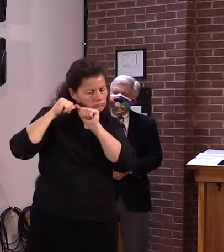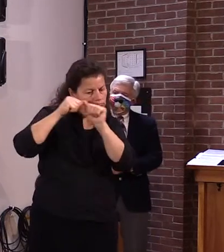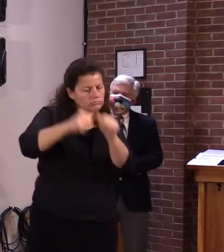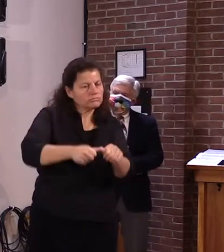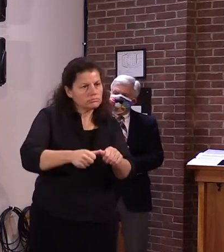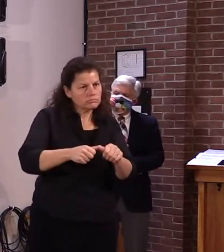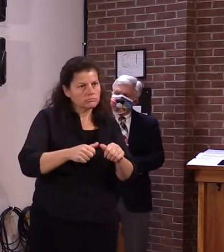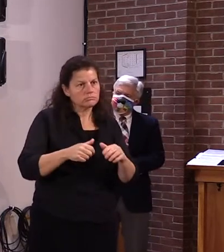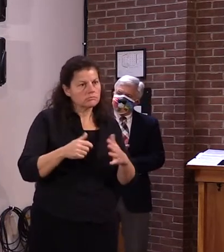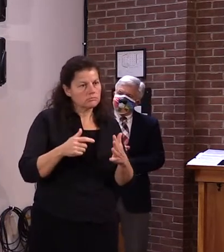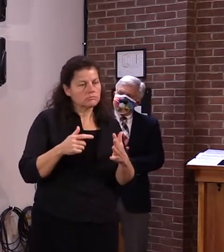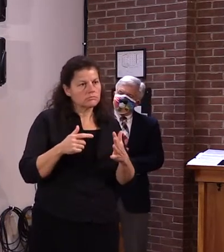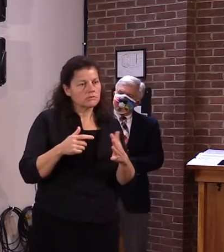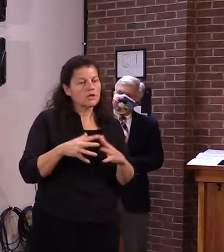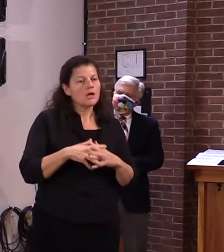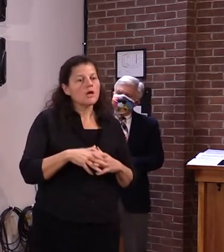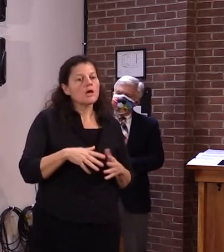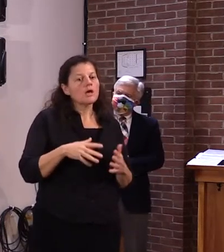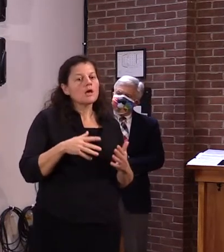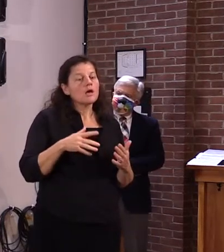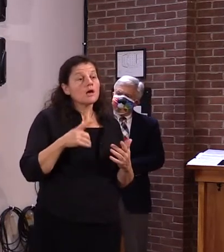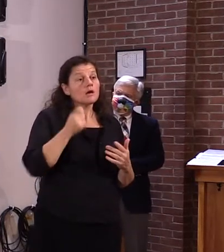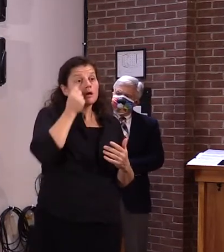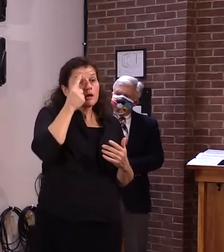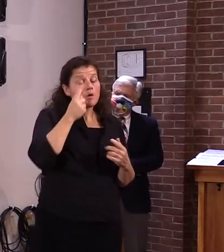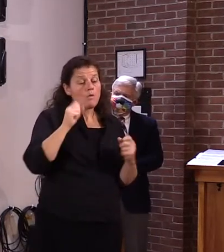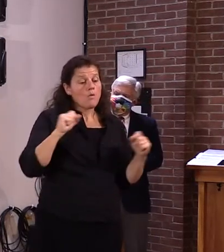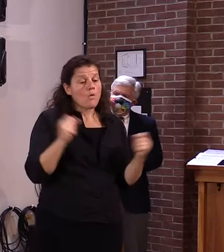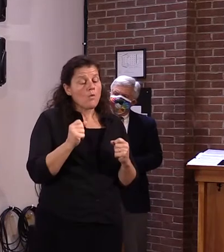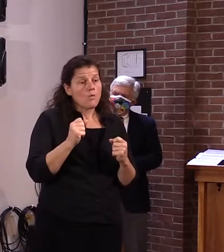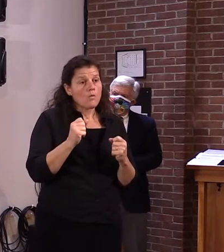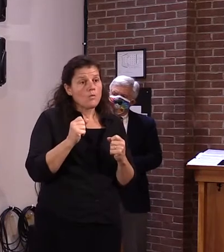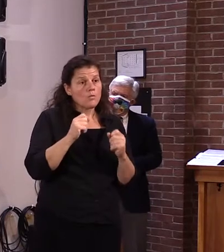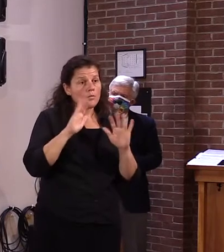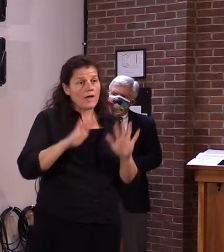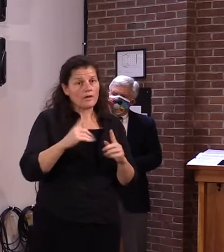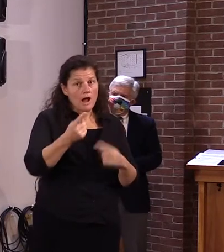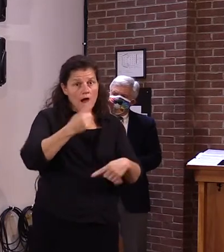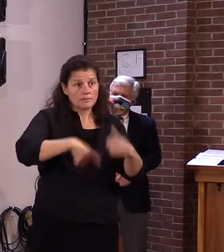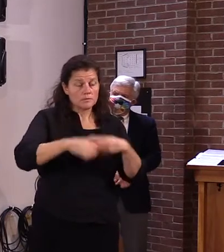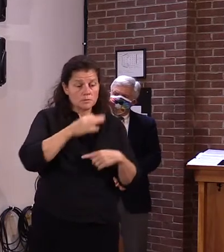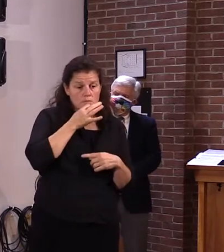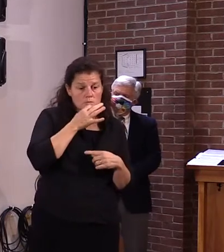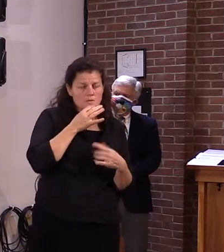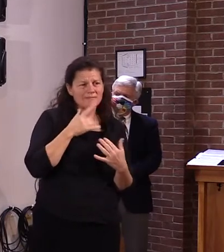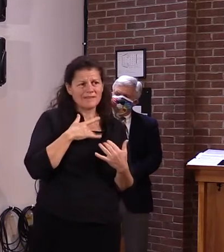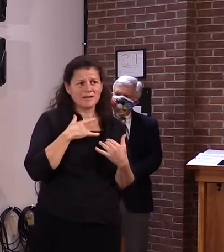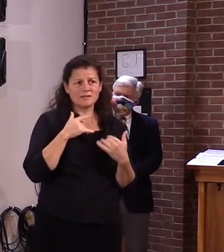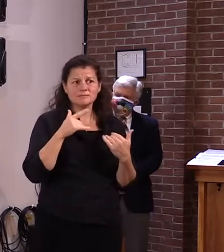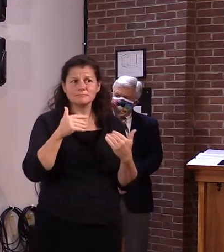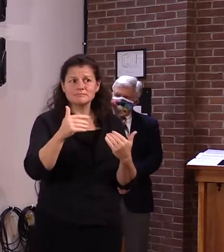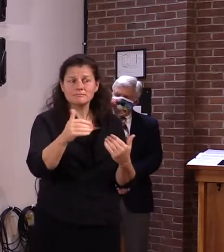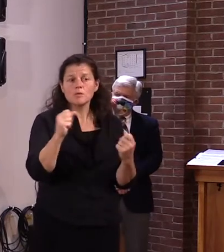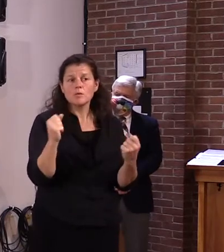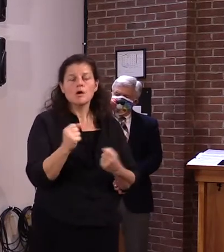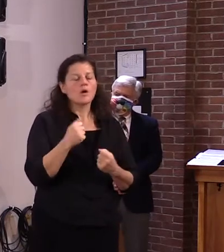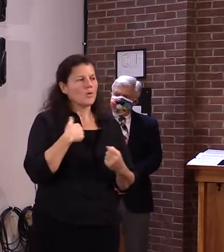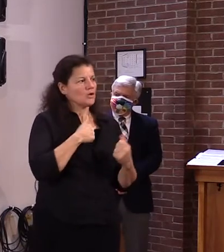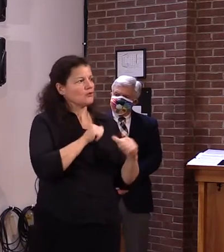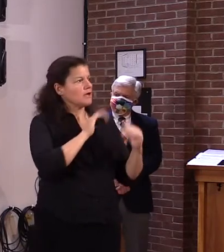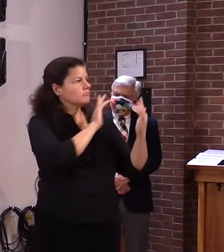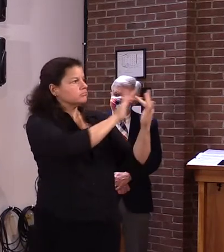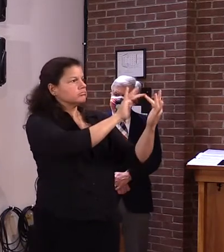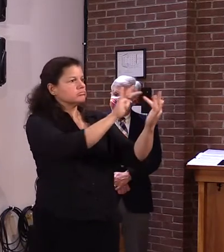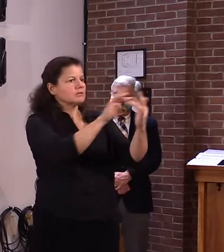But in anticipation of the colder weather, we've tried to reach out to our partners, some